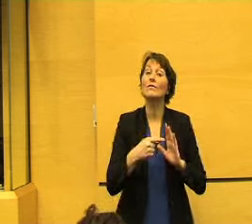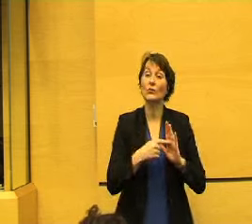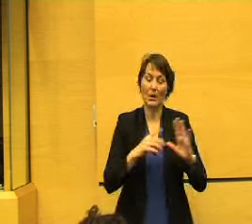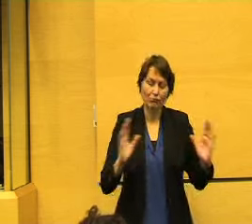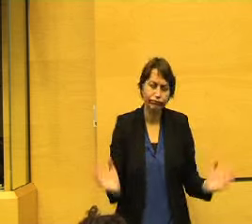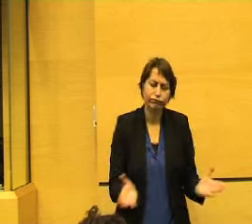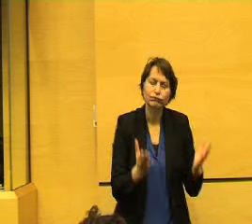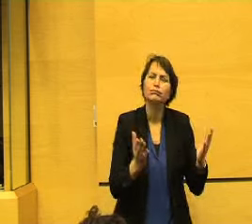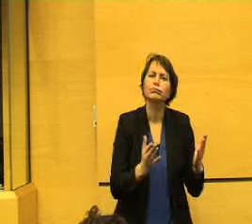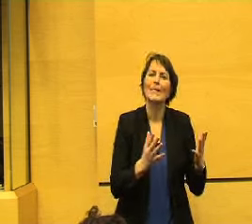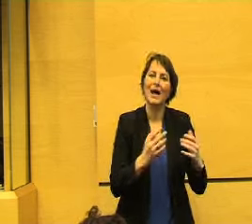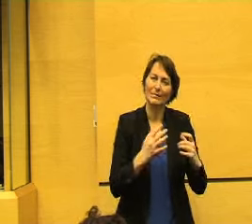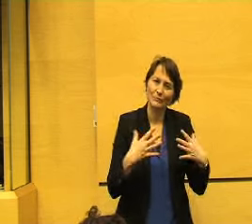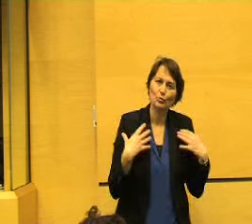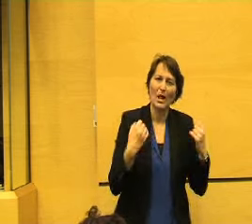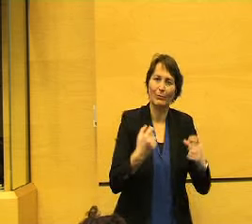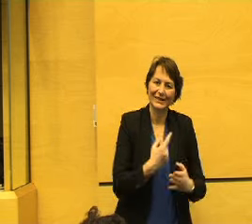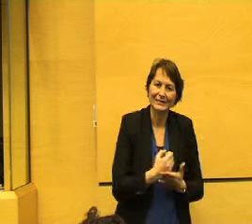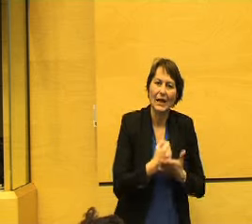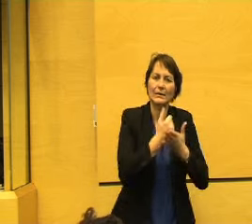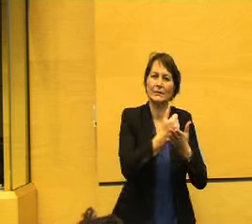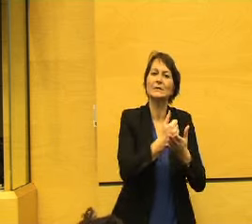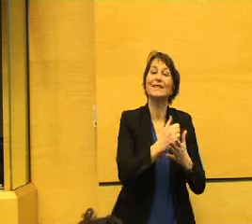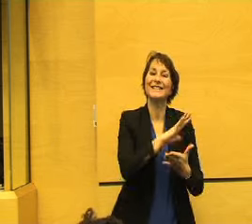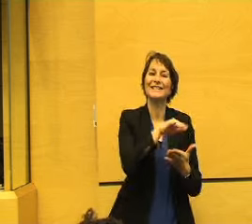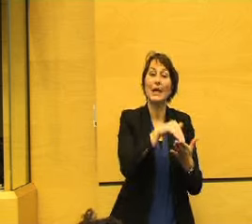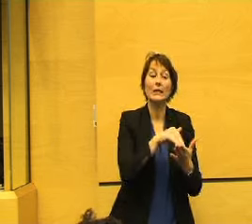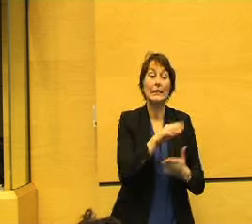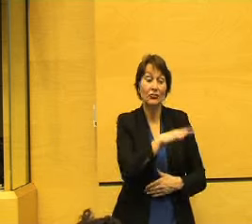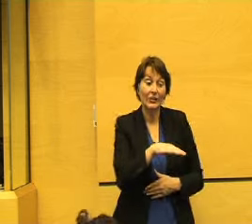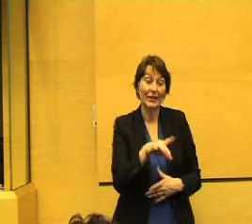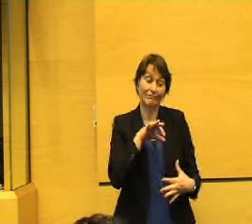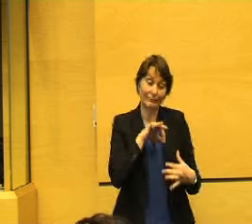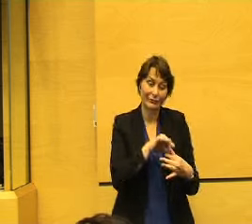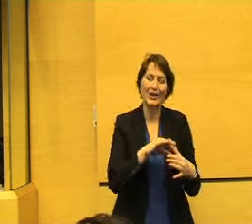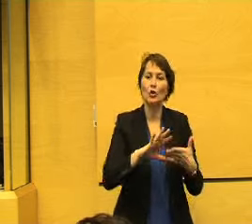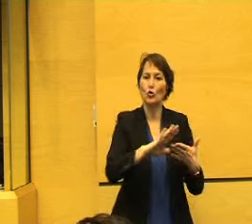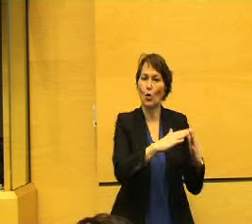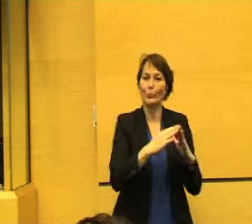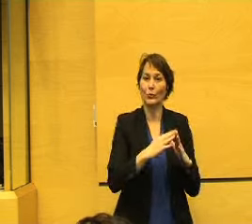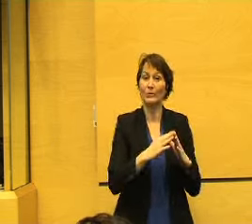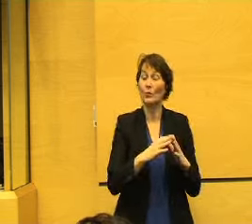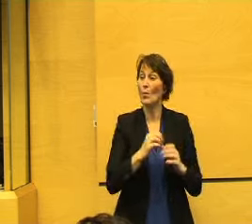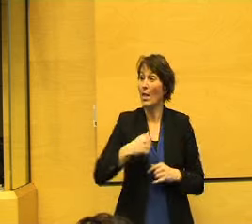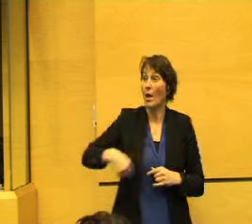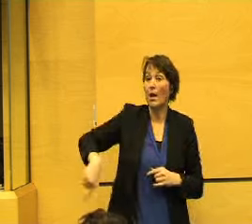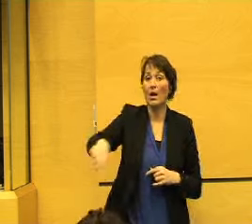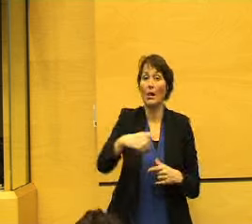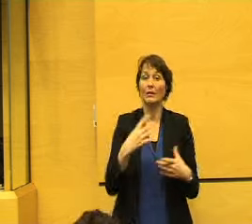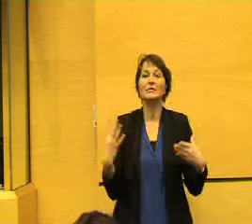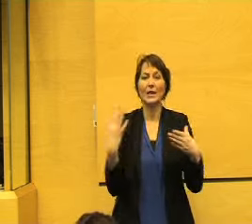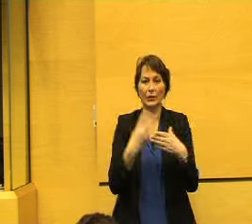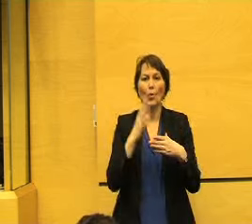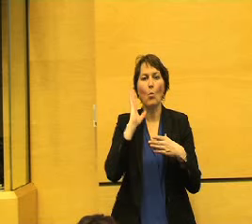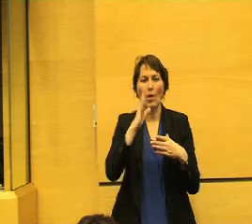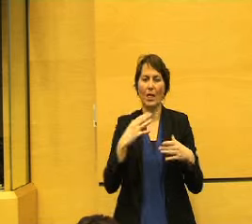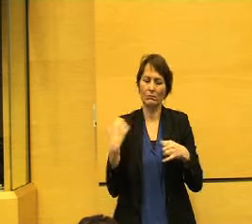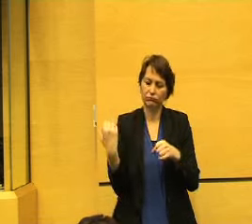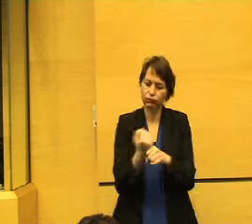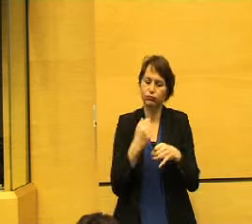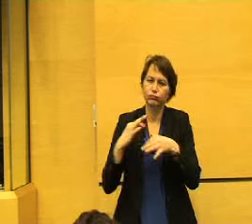rehabilitation center for children with disabilities in communities, which all stakeholders would work together